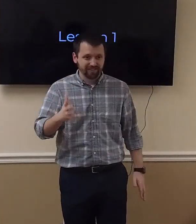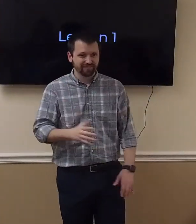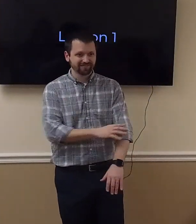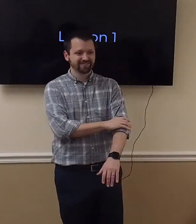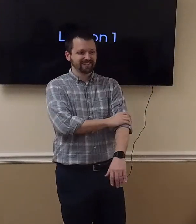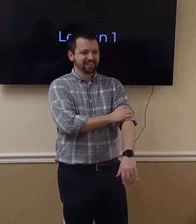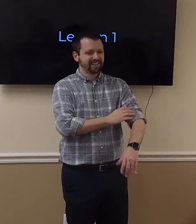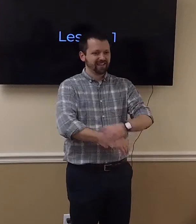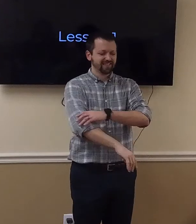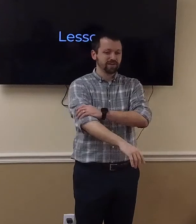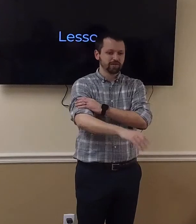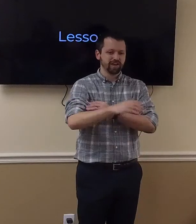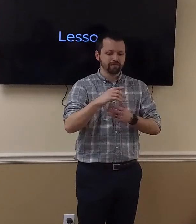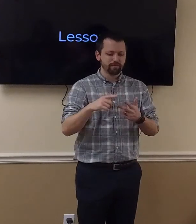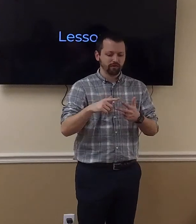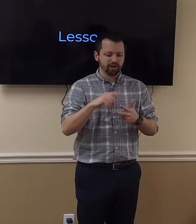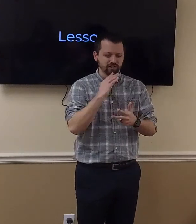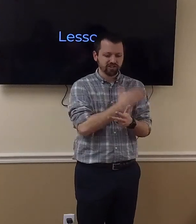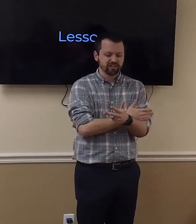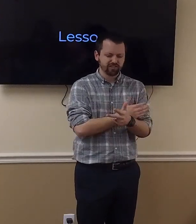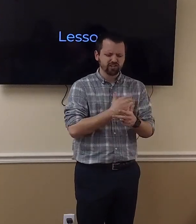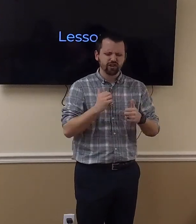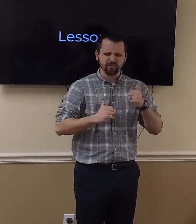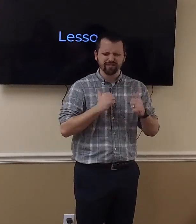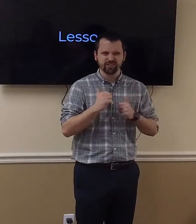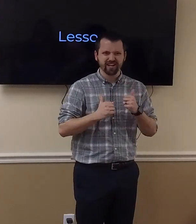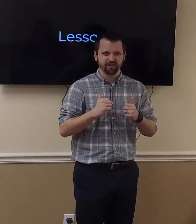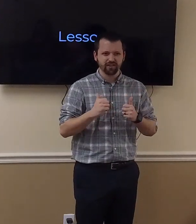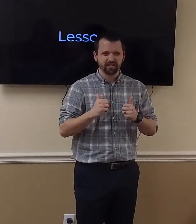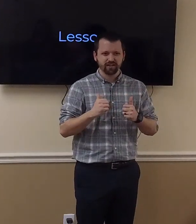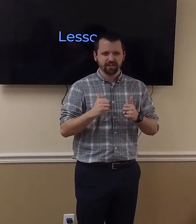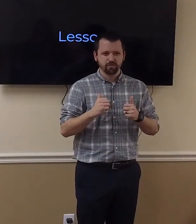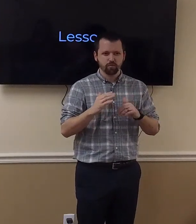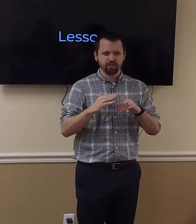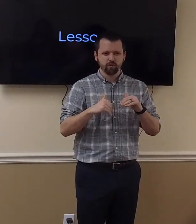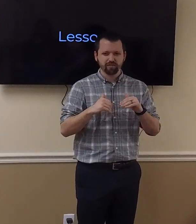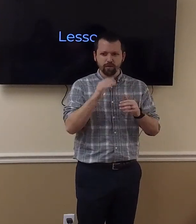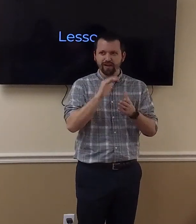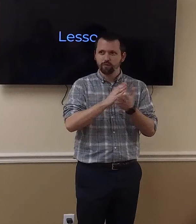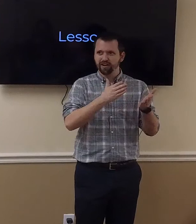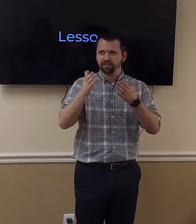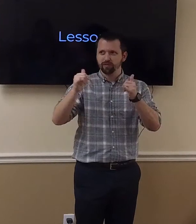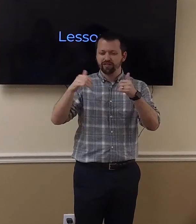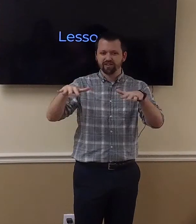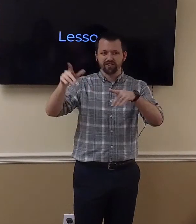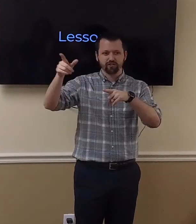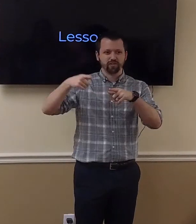So, yes, especially my middle daughter. She's our aggressive child. More than once, my wife will bring her to the playground here during the